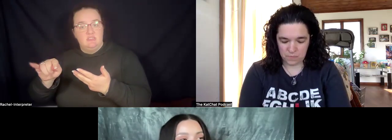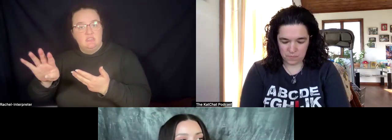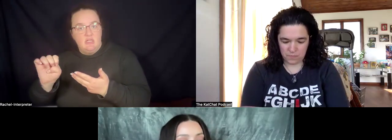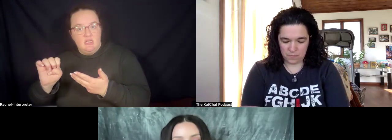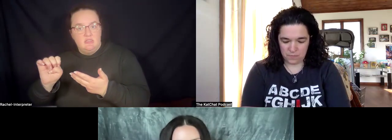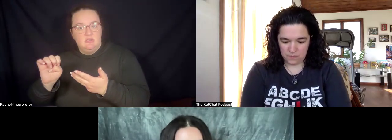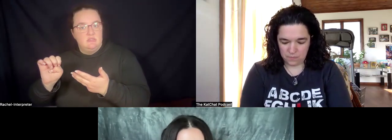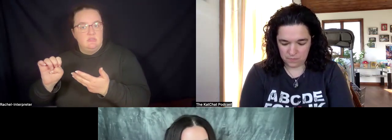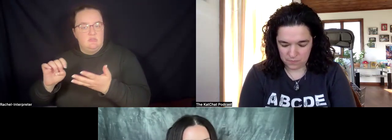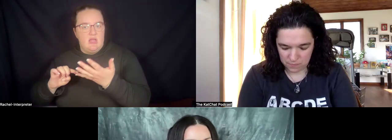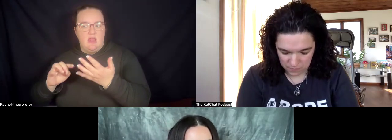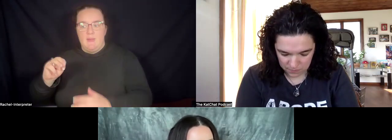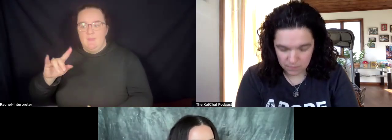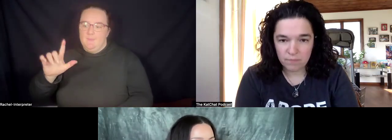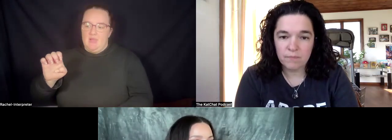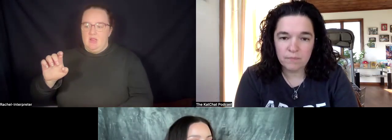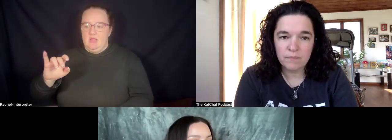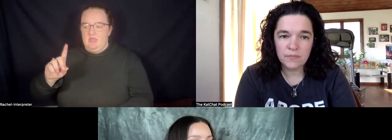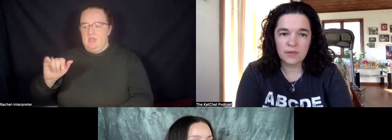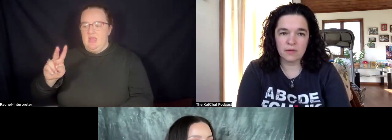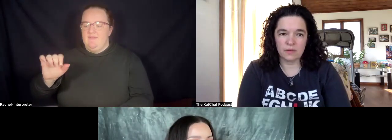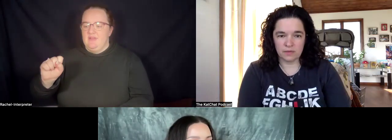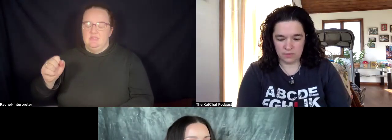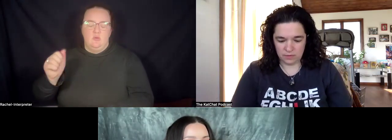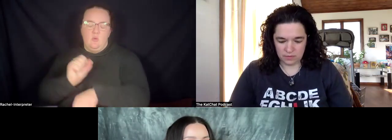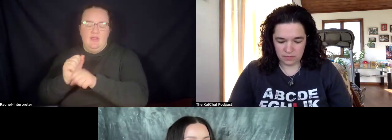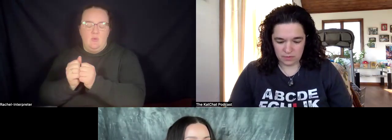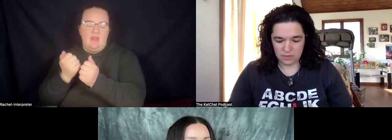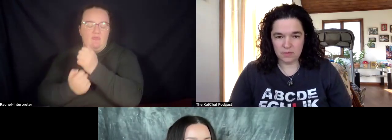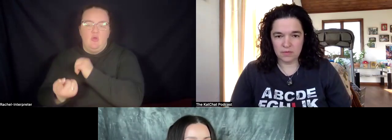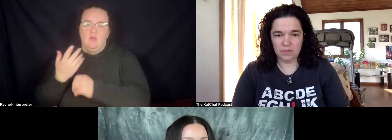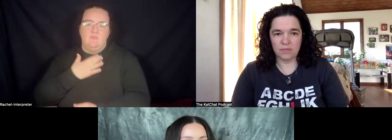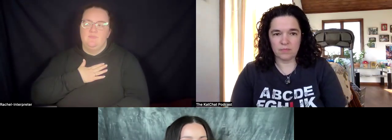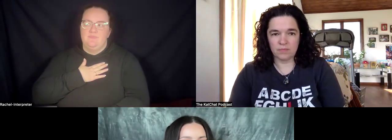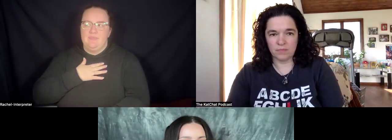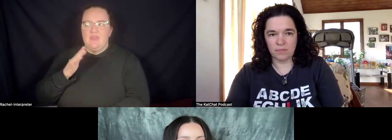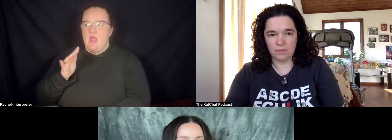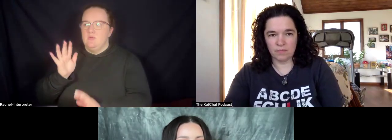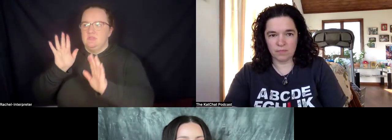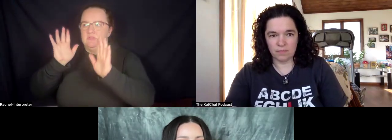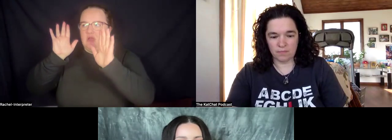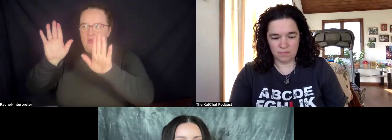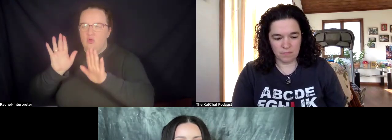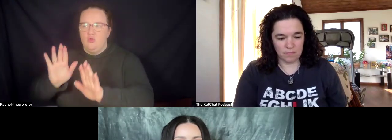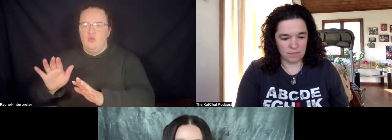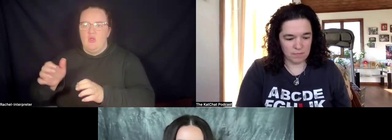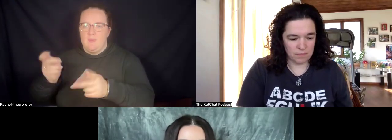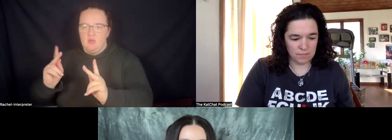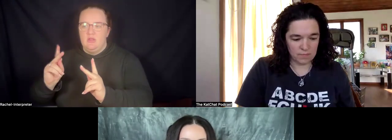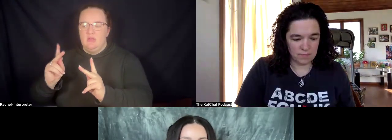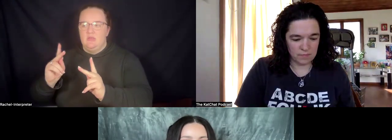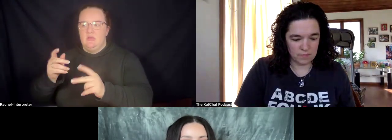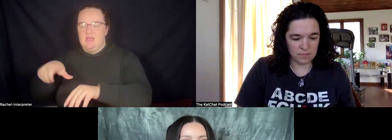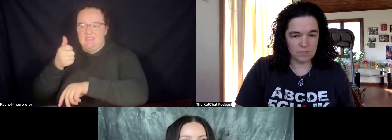later on Millie Davis was brought in as Gina. So we got to really work together and establish this family